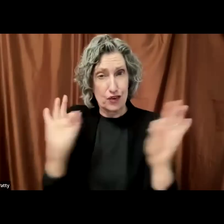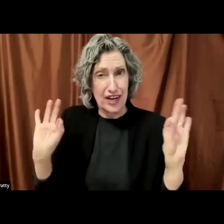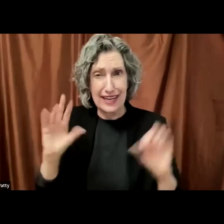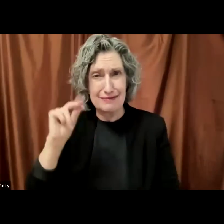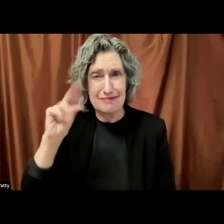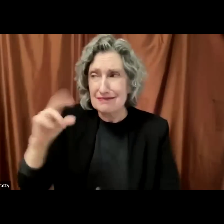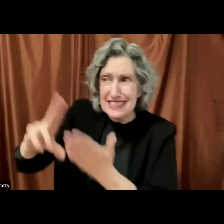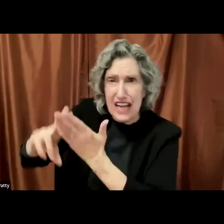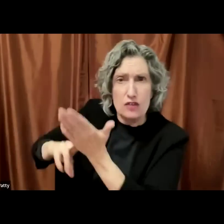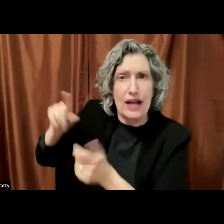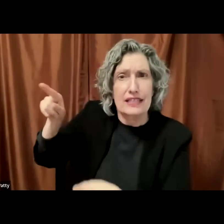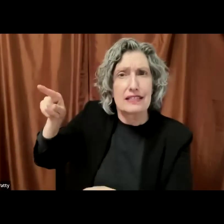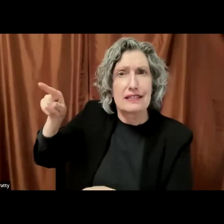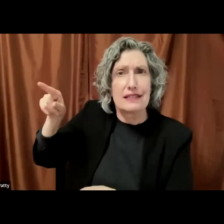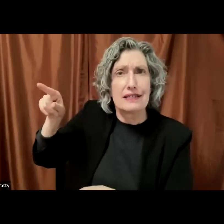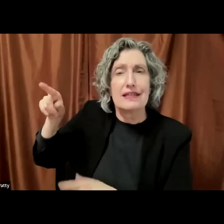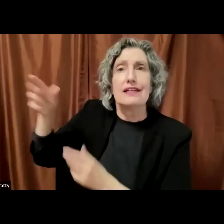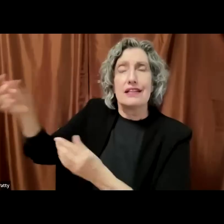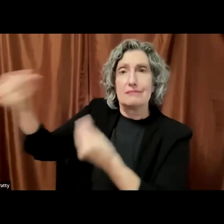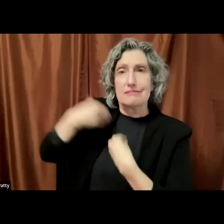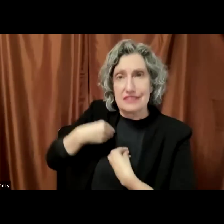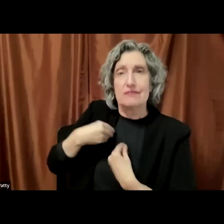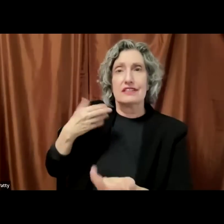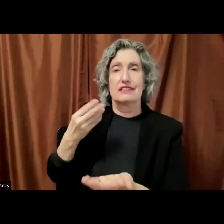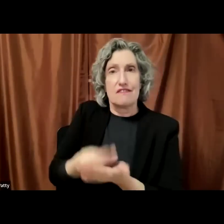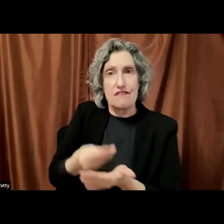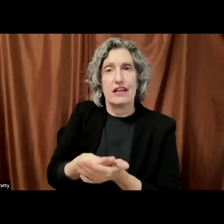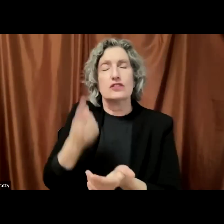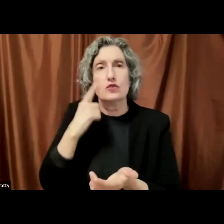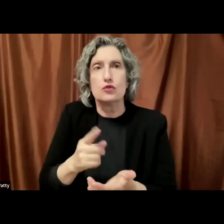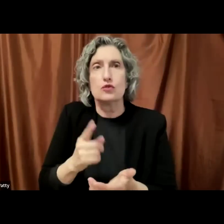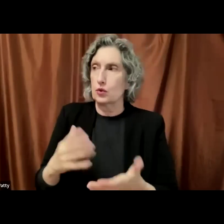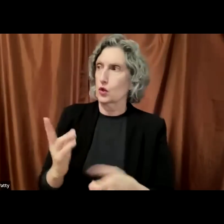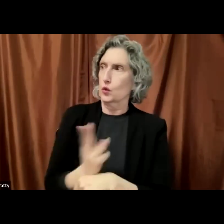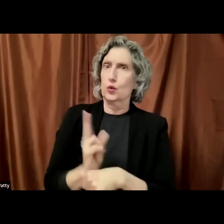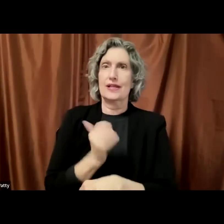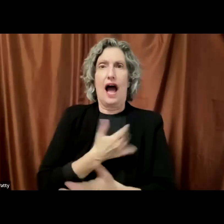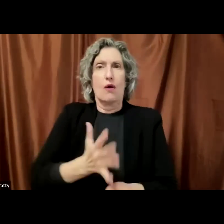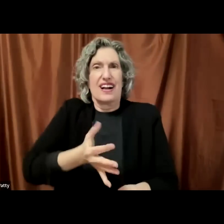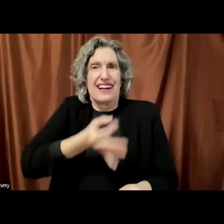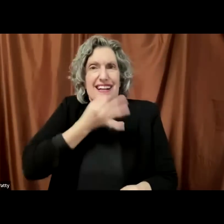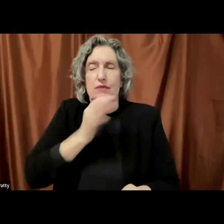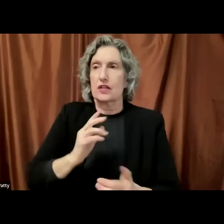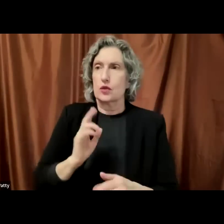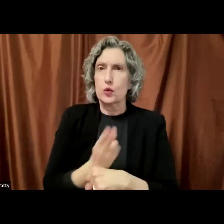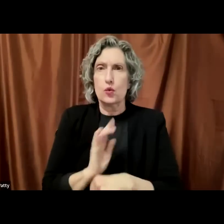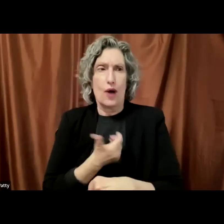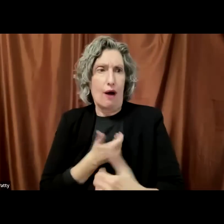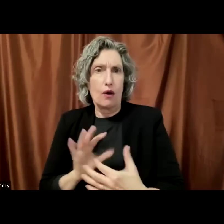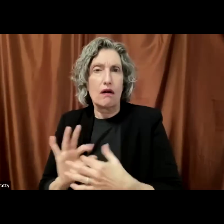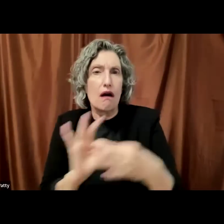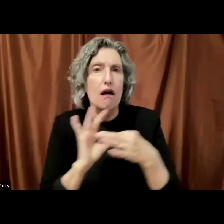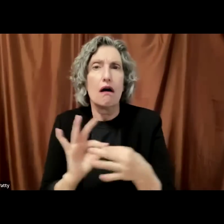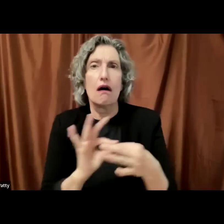nonprofits and call on us to utilize our expertise and relationships to deliver key services on behalf of the state and